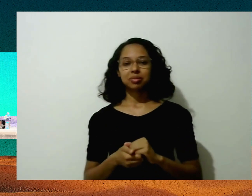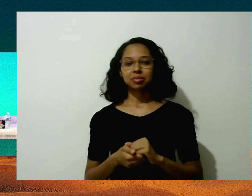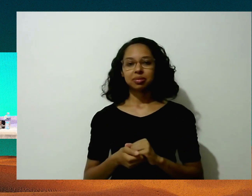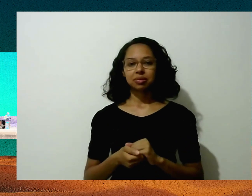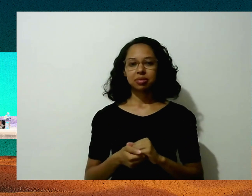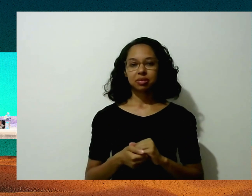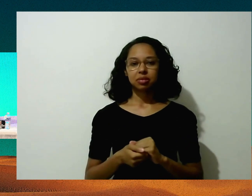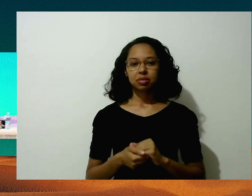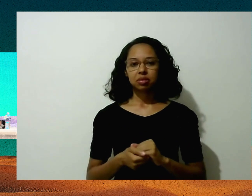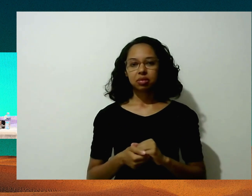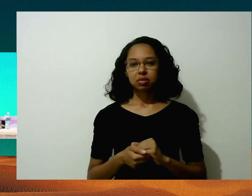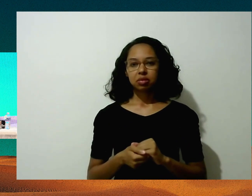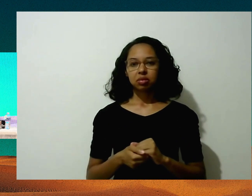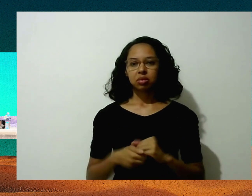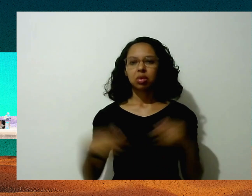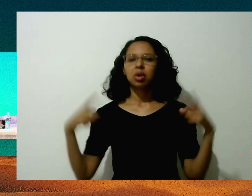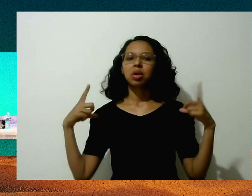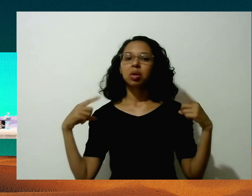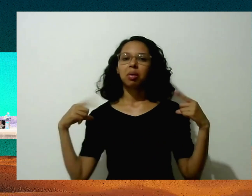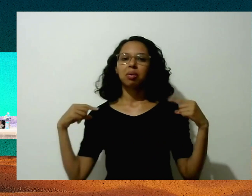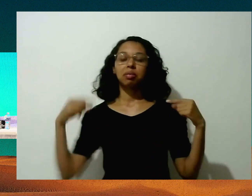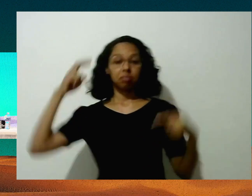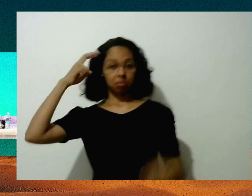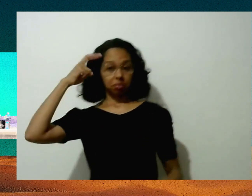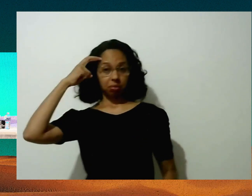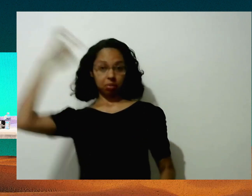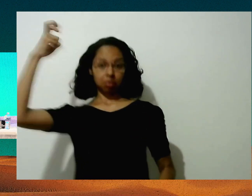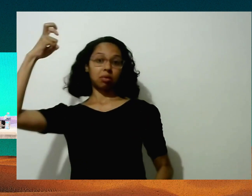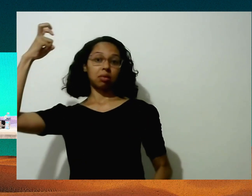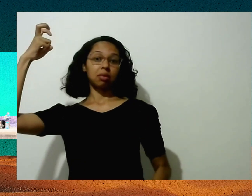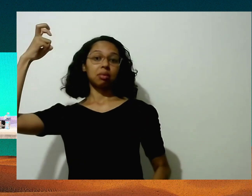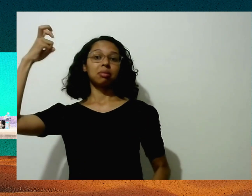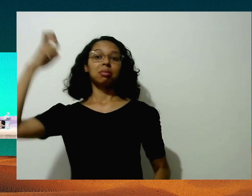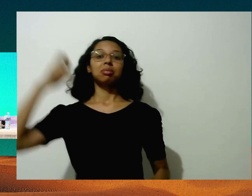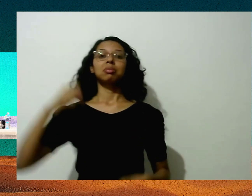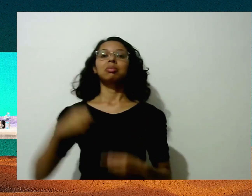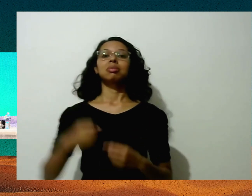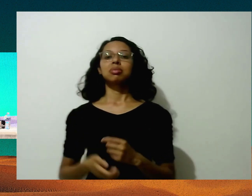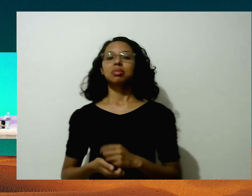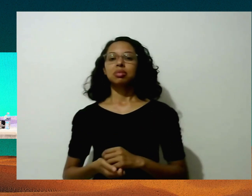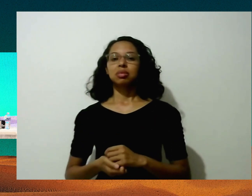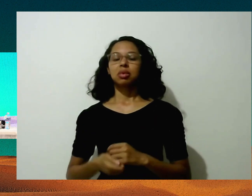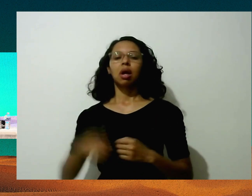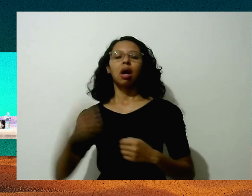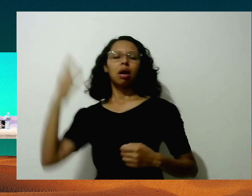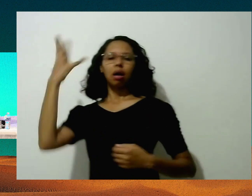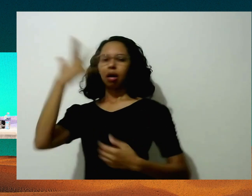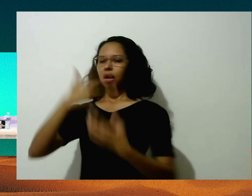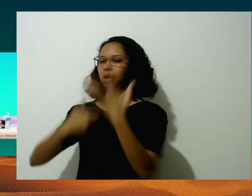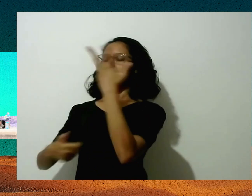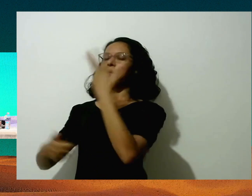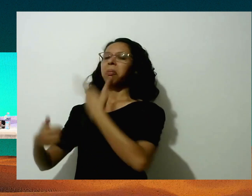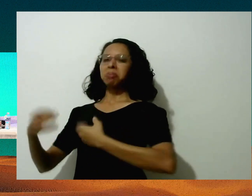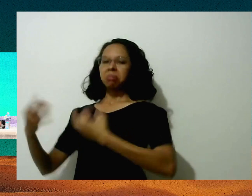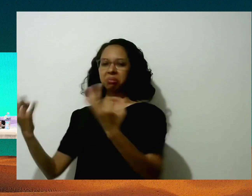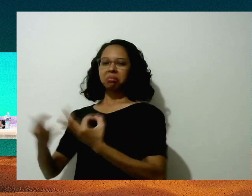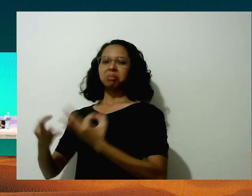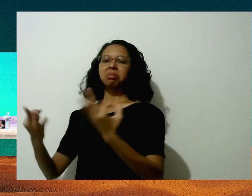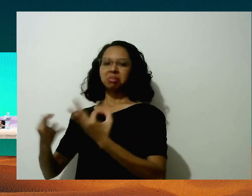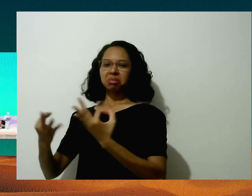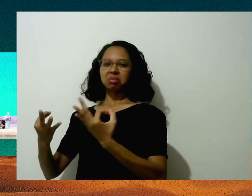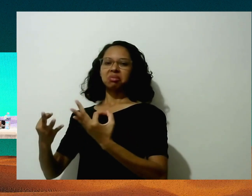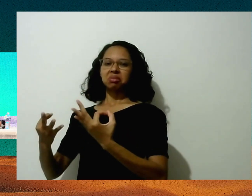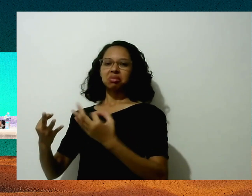Ele tinha muita sabedoria He had much wisdom, e formosura, ele era bonito. and he was beautiful. Você acredita que